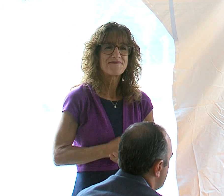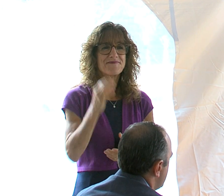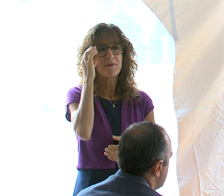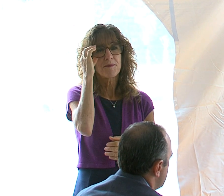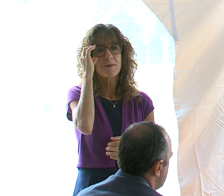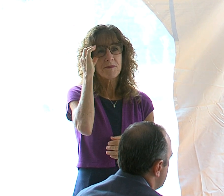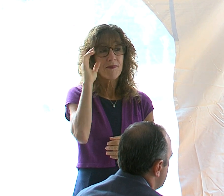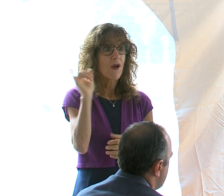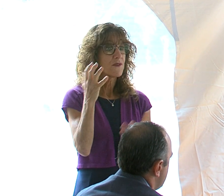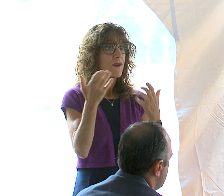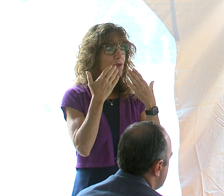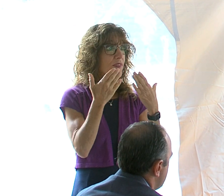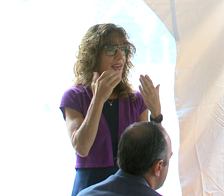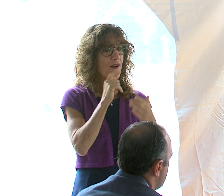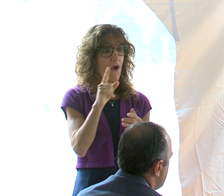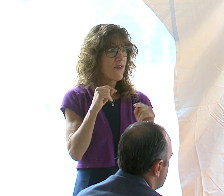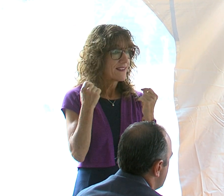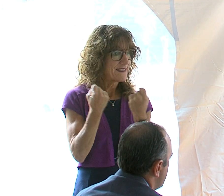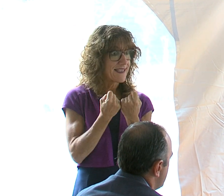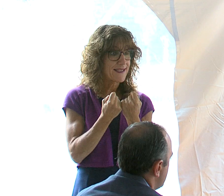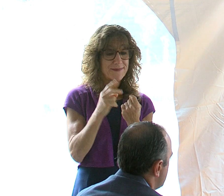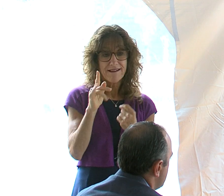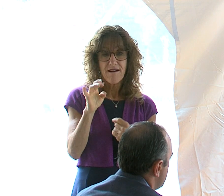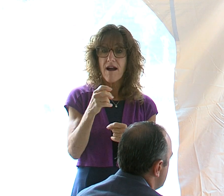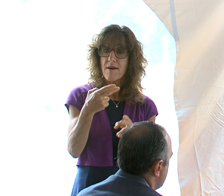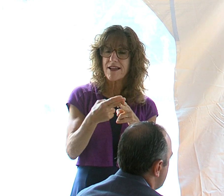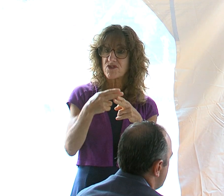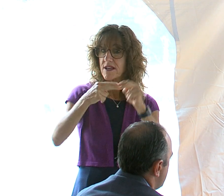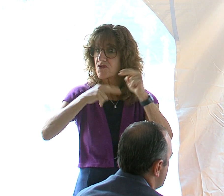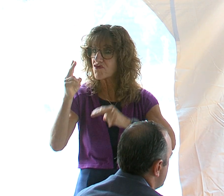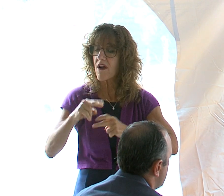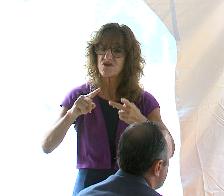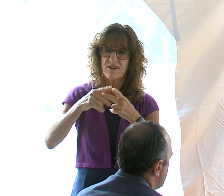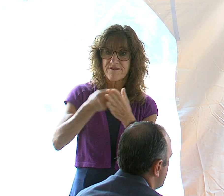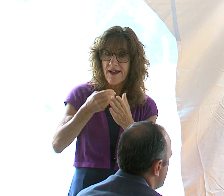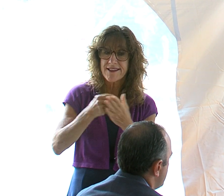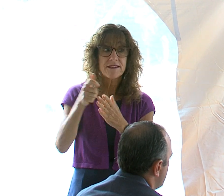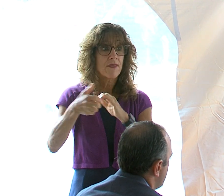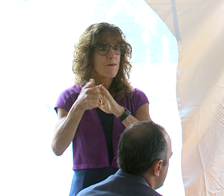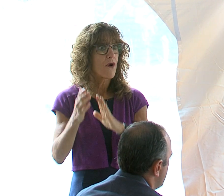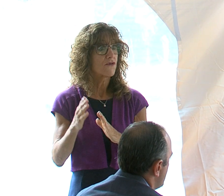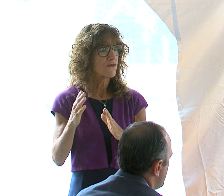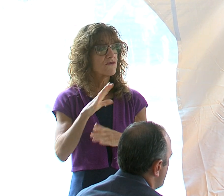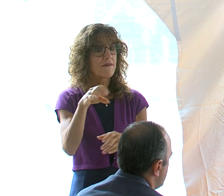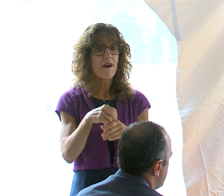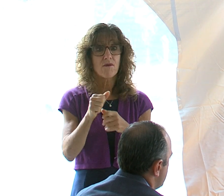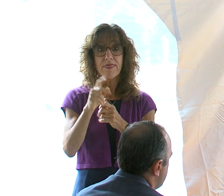I also want to thank all the teams, as Kyle said, really all the construction, financing, and other partners that contributed to the